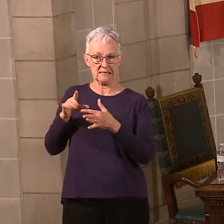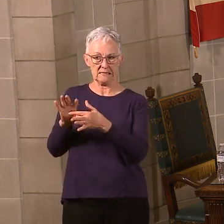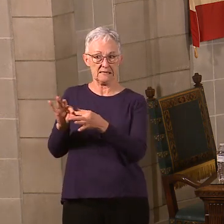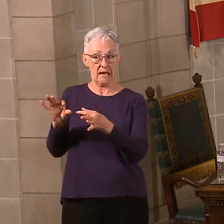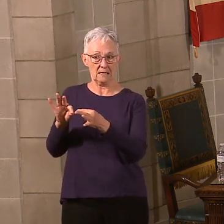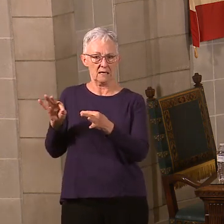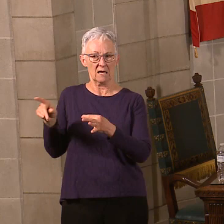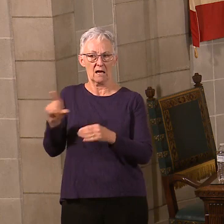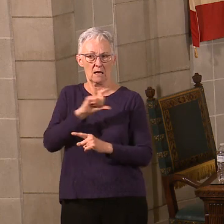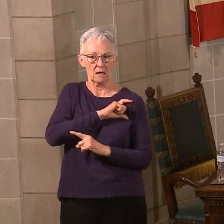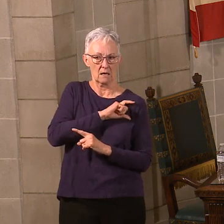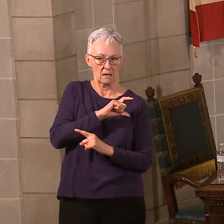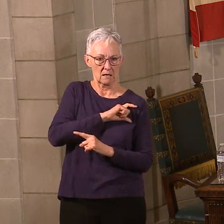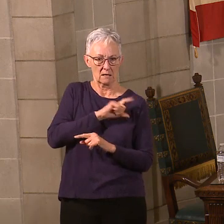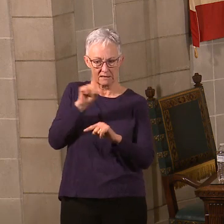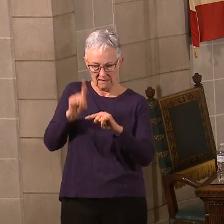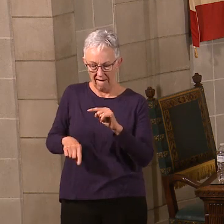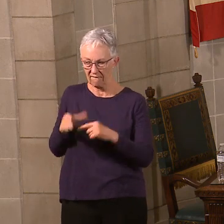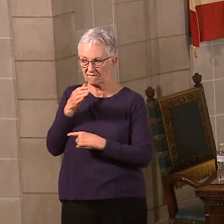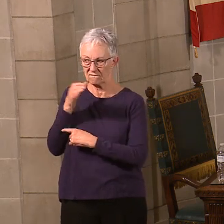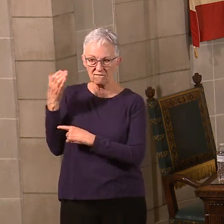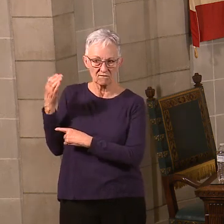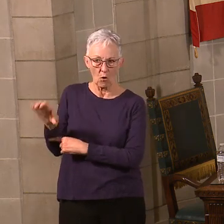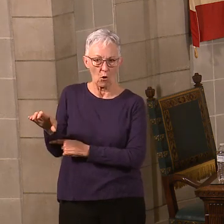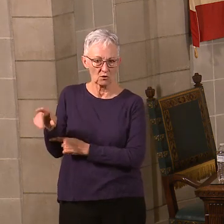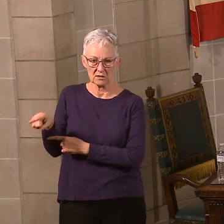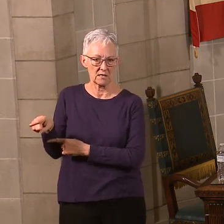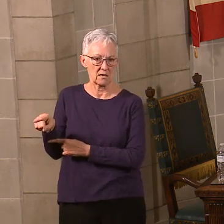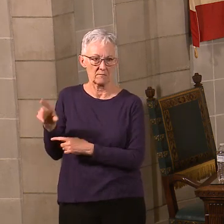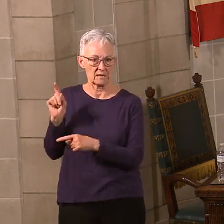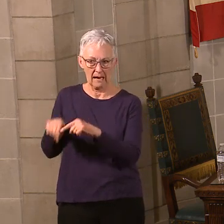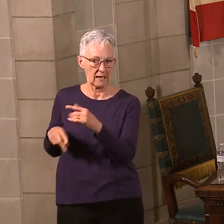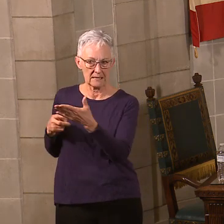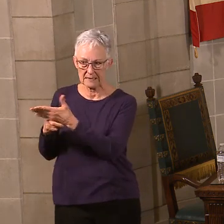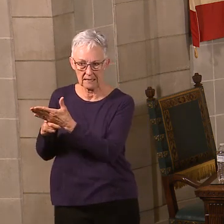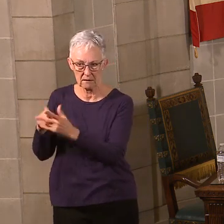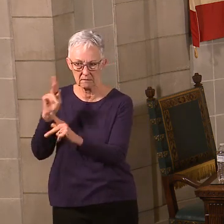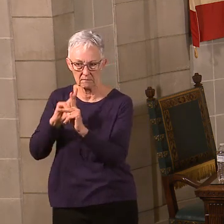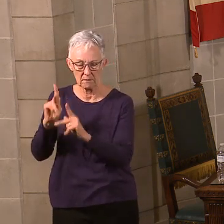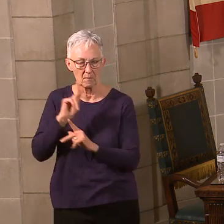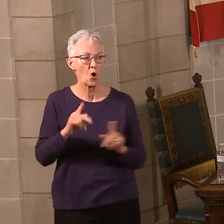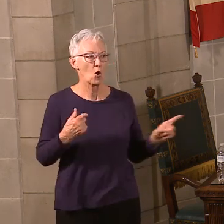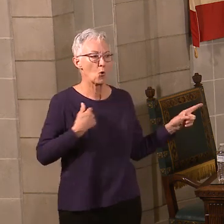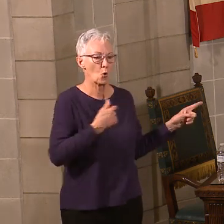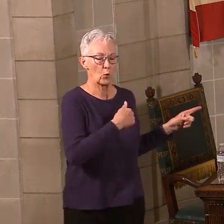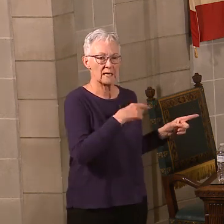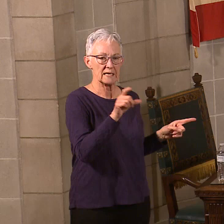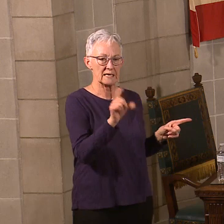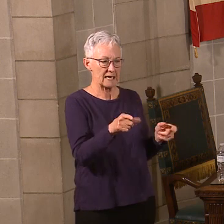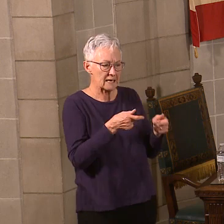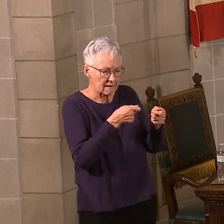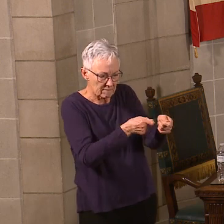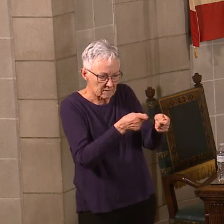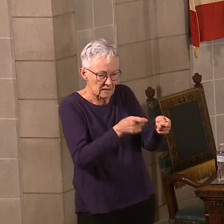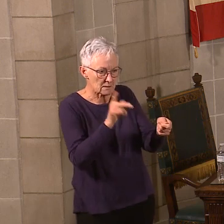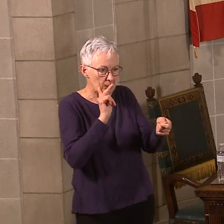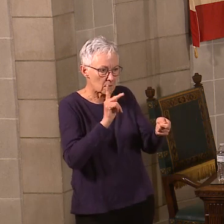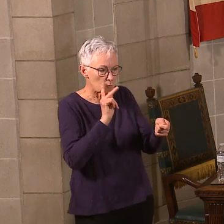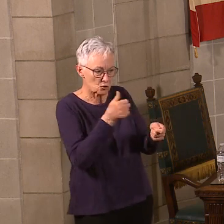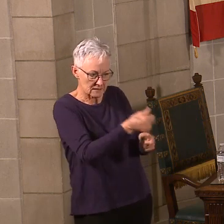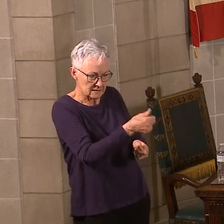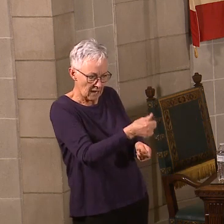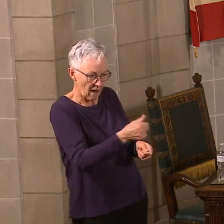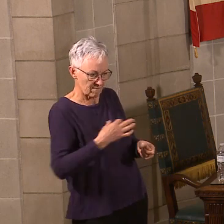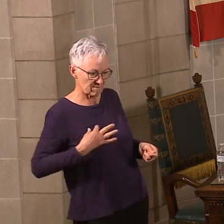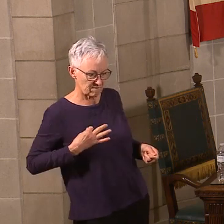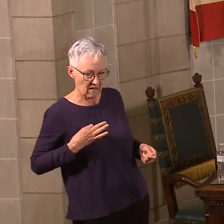I guess the point is, that we really need that voluntary compliance. We need people to do this. Directive health measures have the force